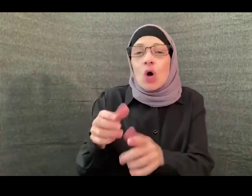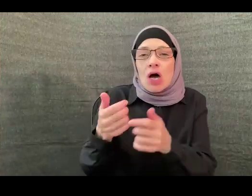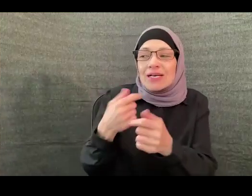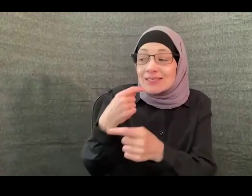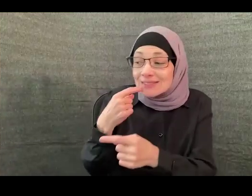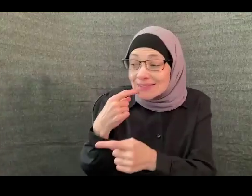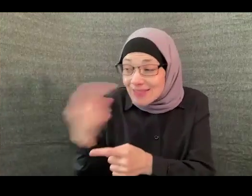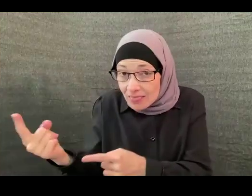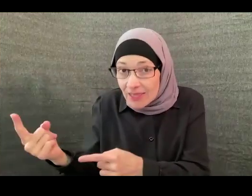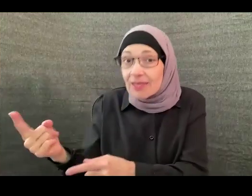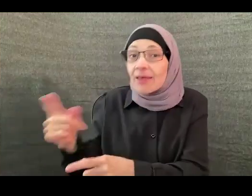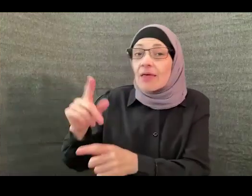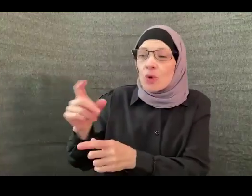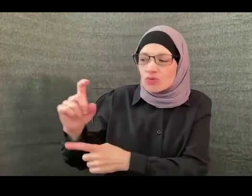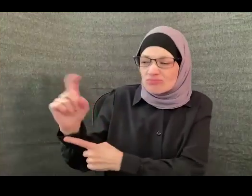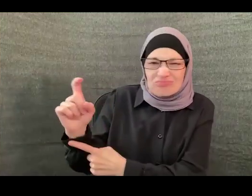of the book, who